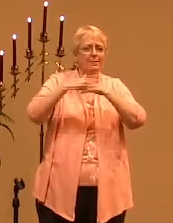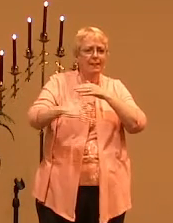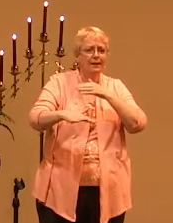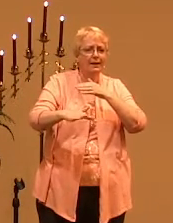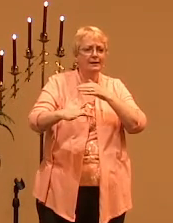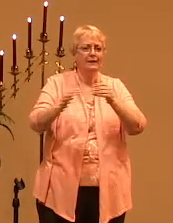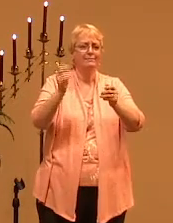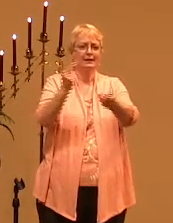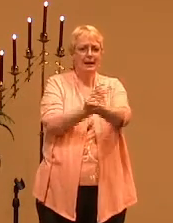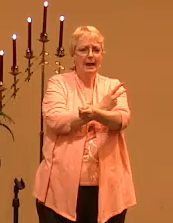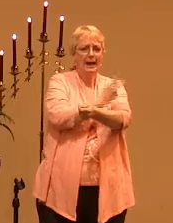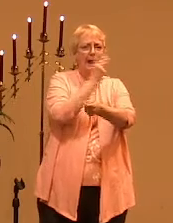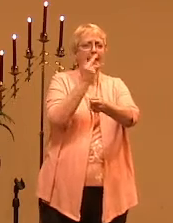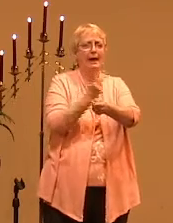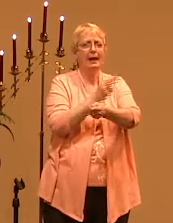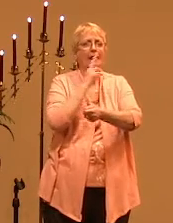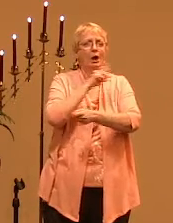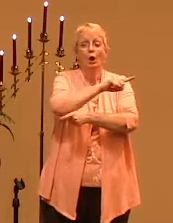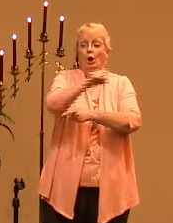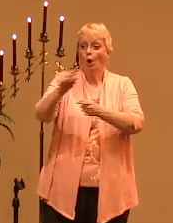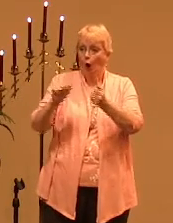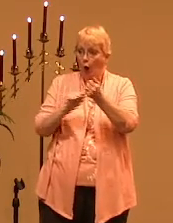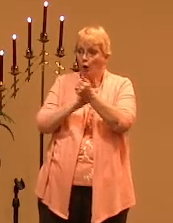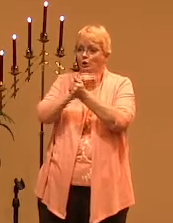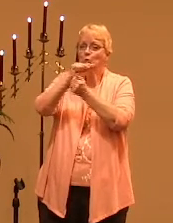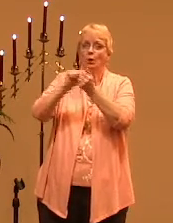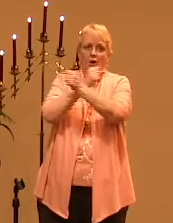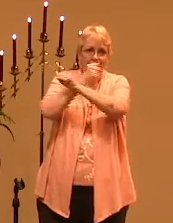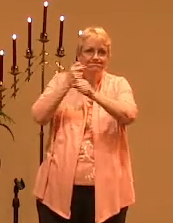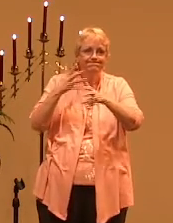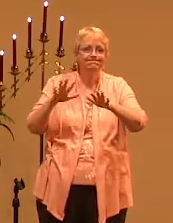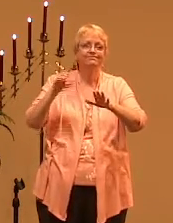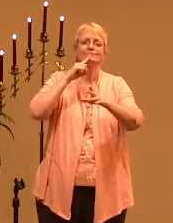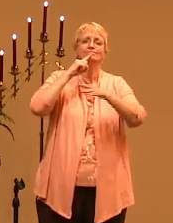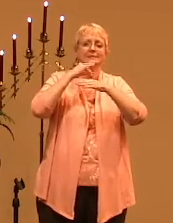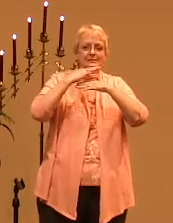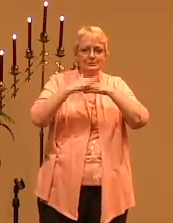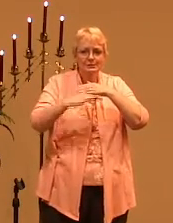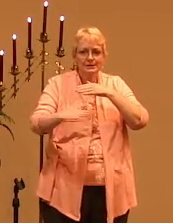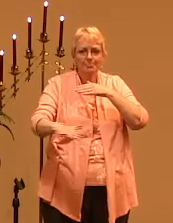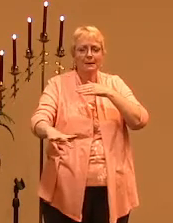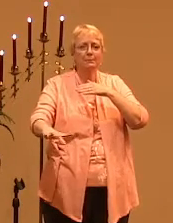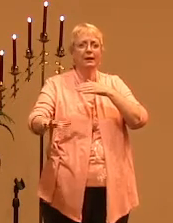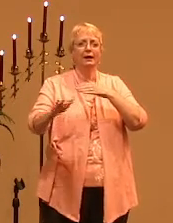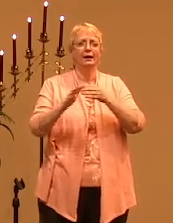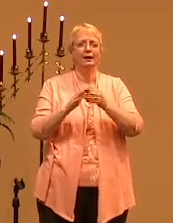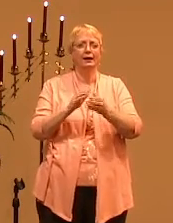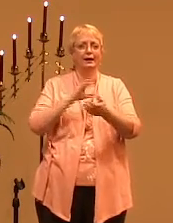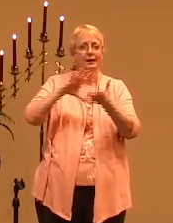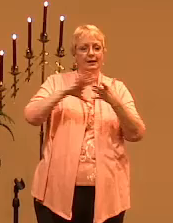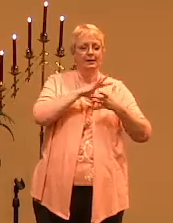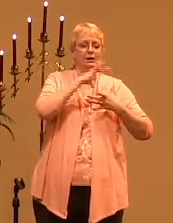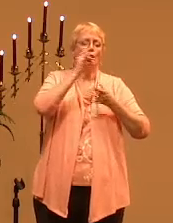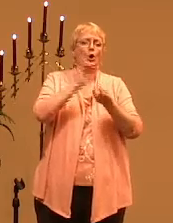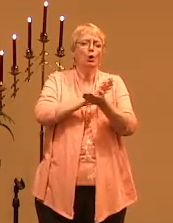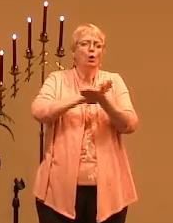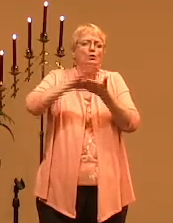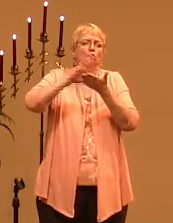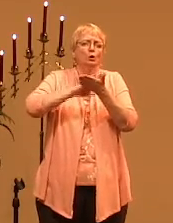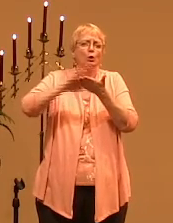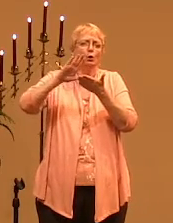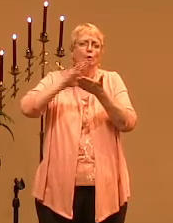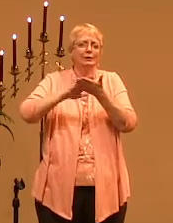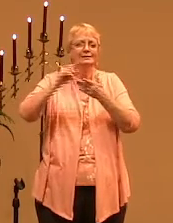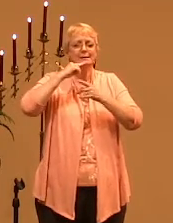the blood of the Lamb? Oh, are you washed in the blood, in